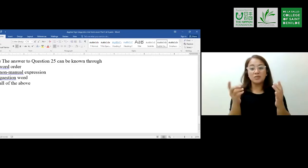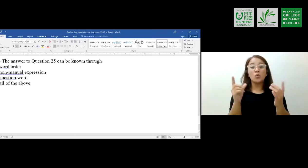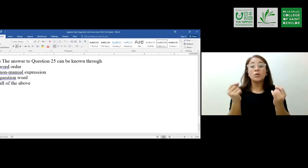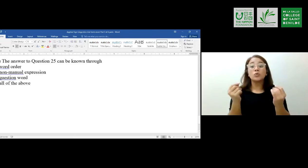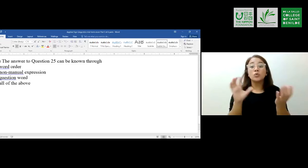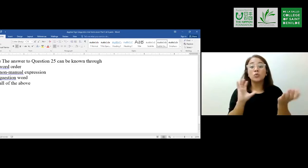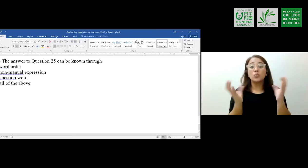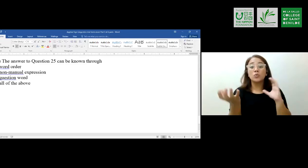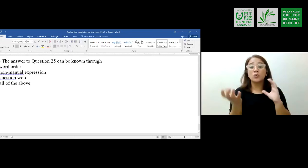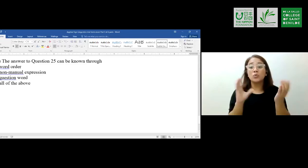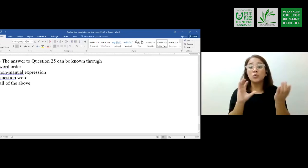the hands.